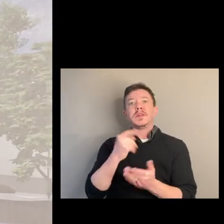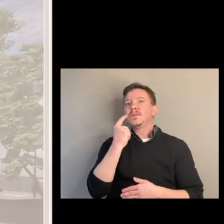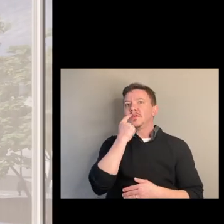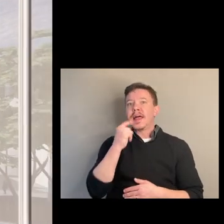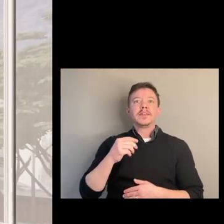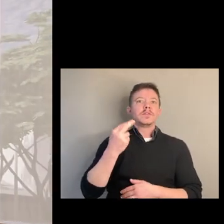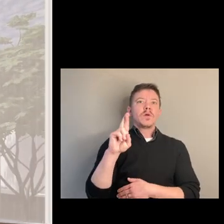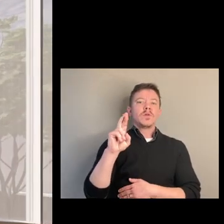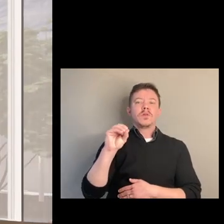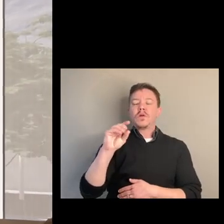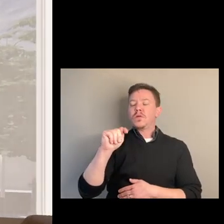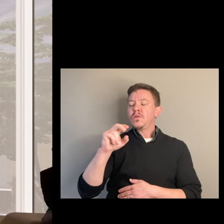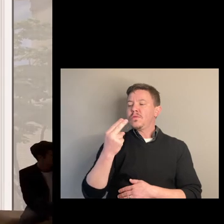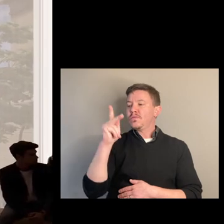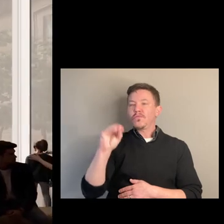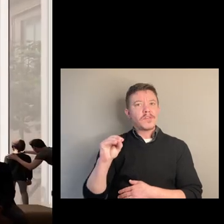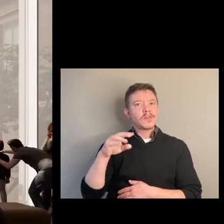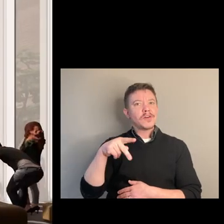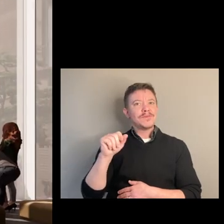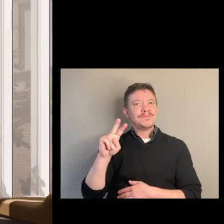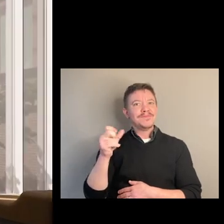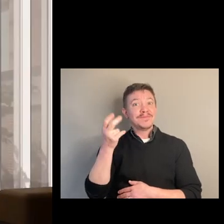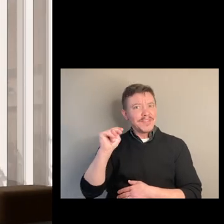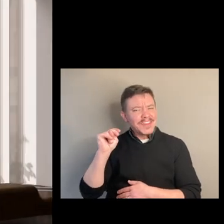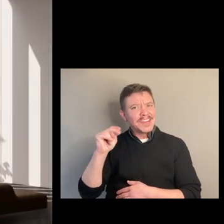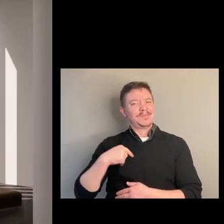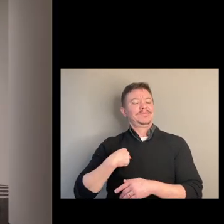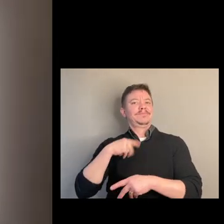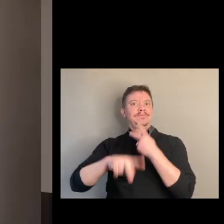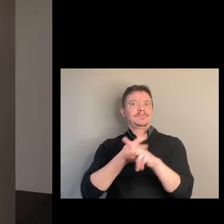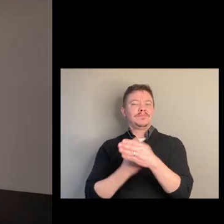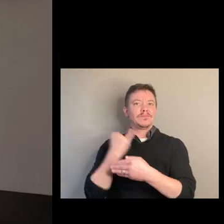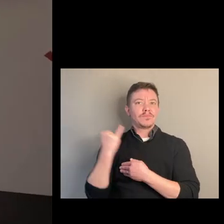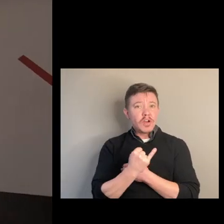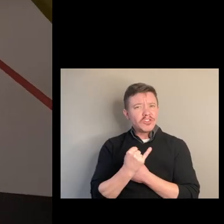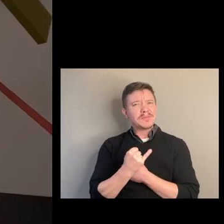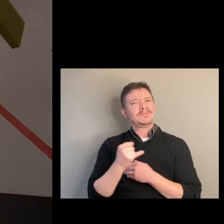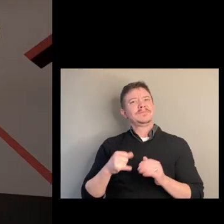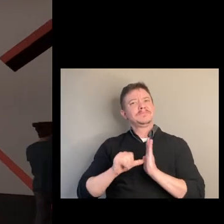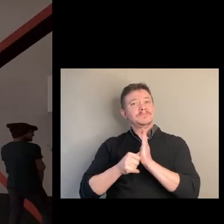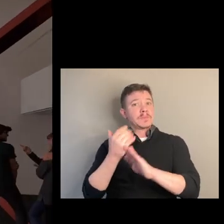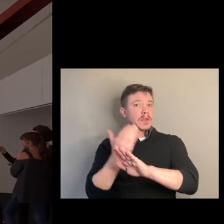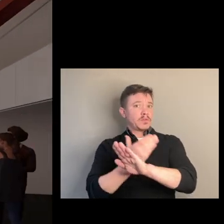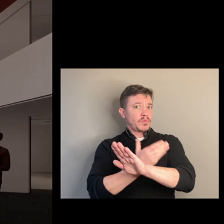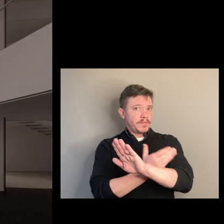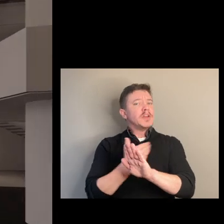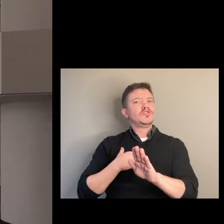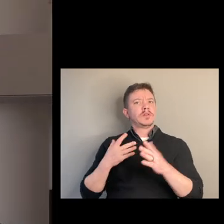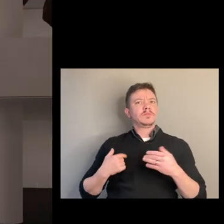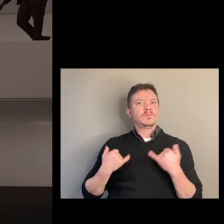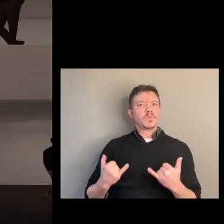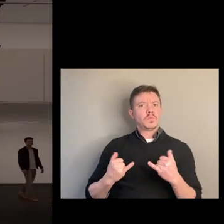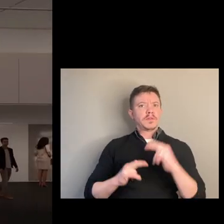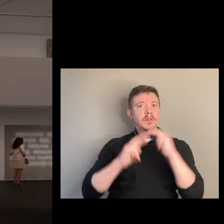glass pavilion, the Rothko Pavilion. This once-in-a-generation project will also provide extensive renovations to